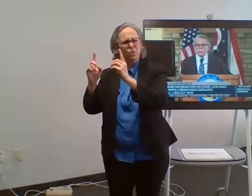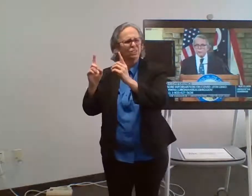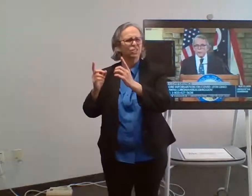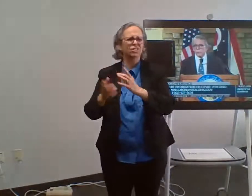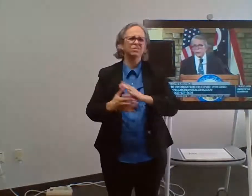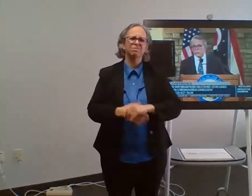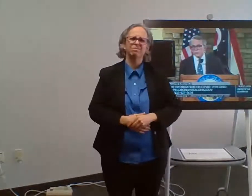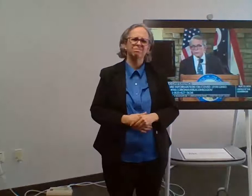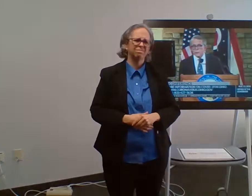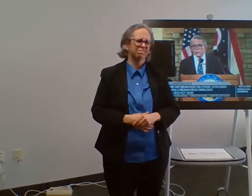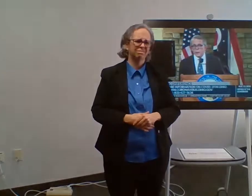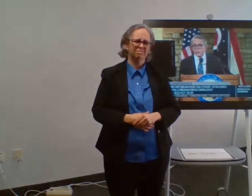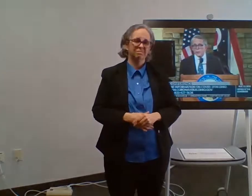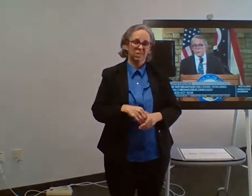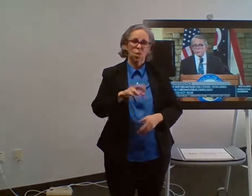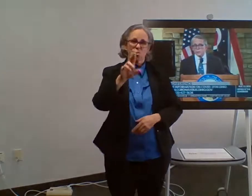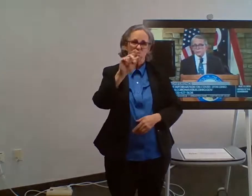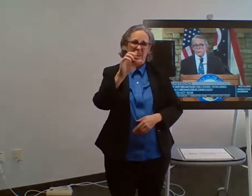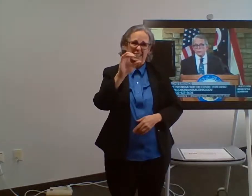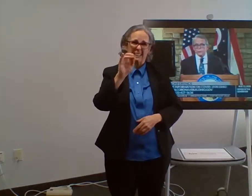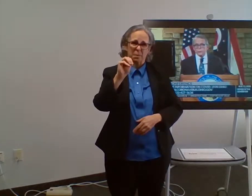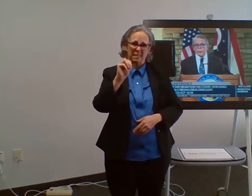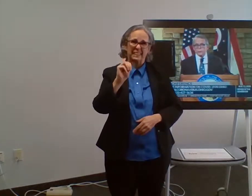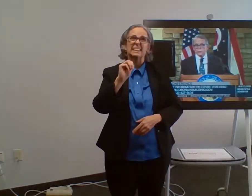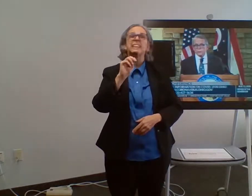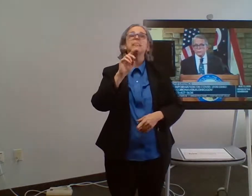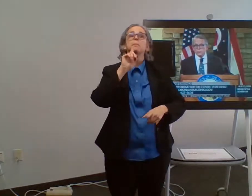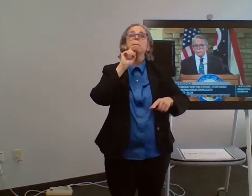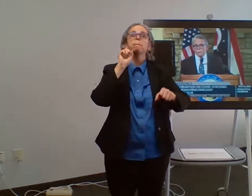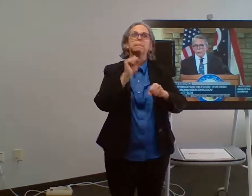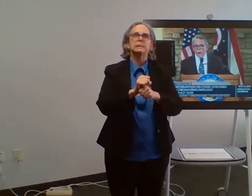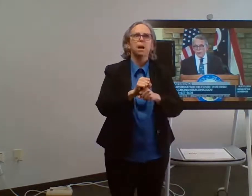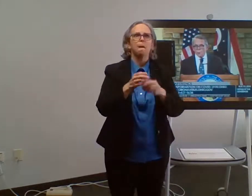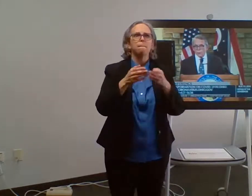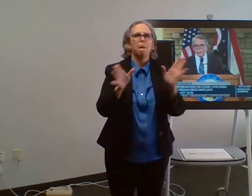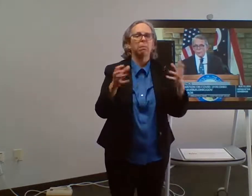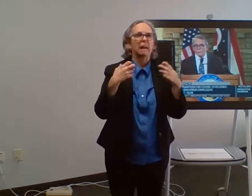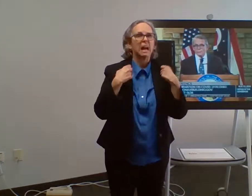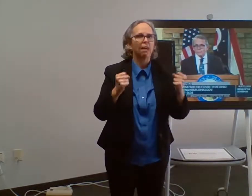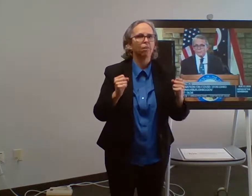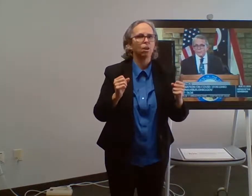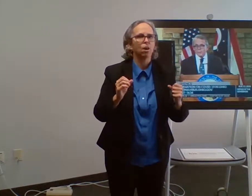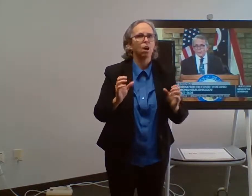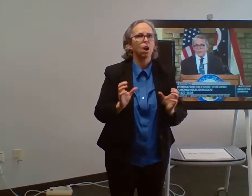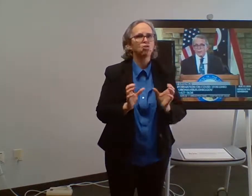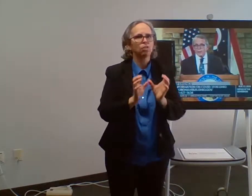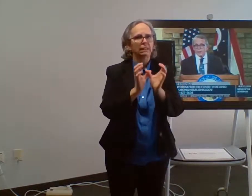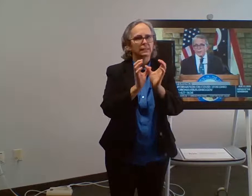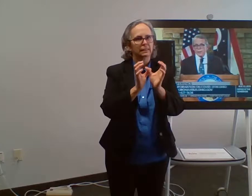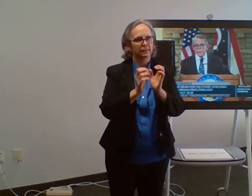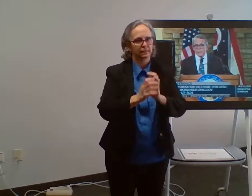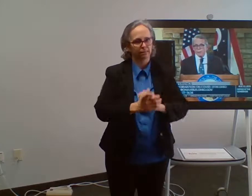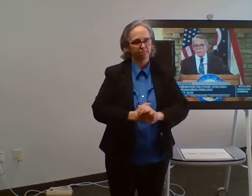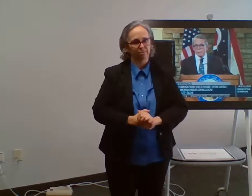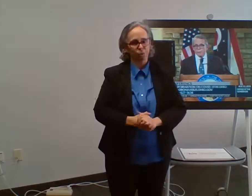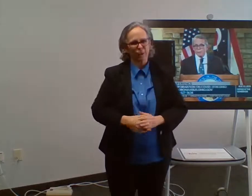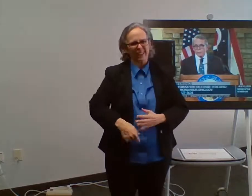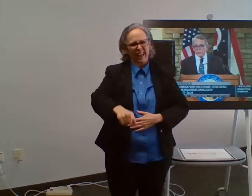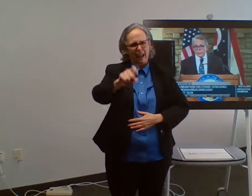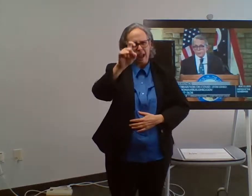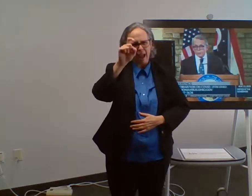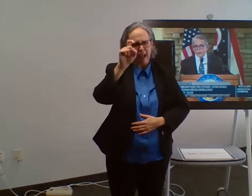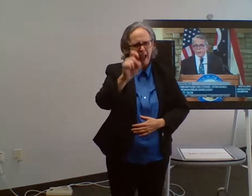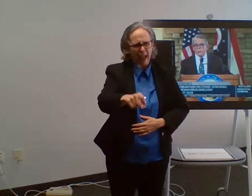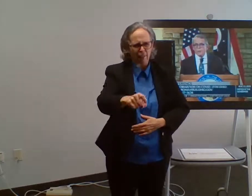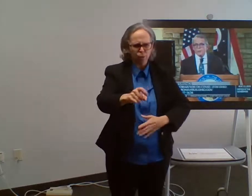is a public health crisis, and this is something that we have to work on every day. It